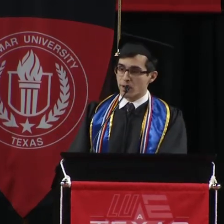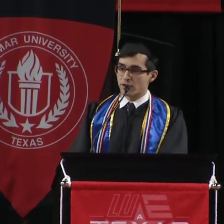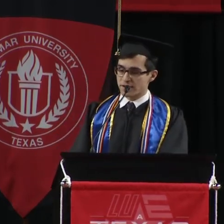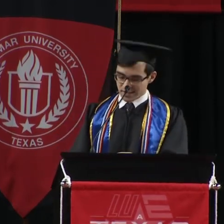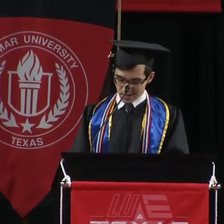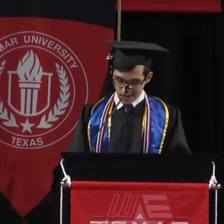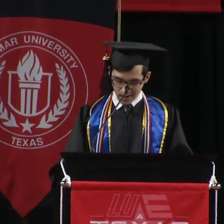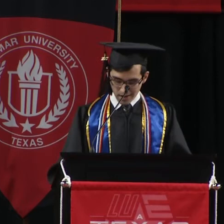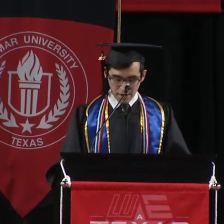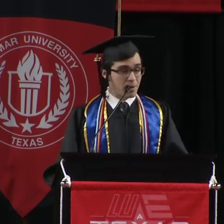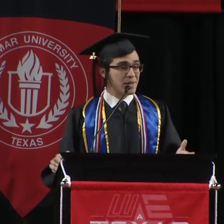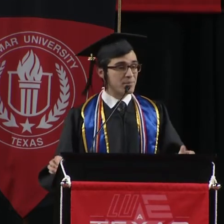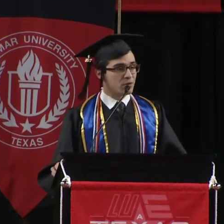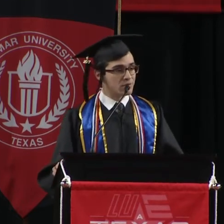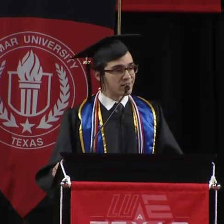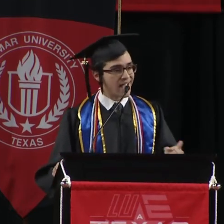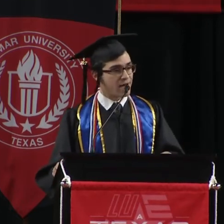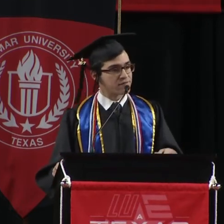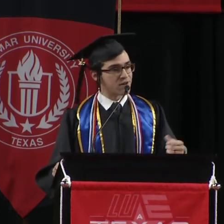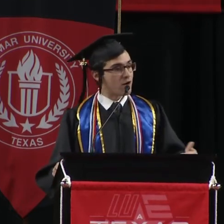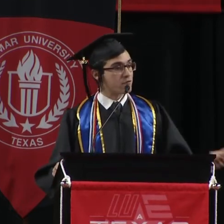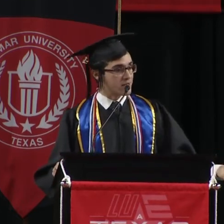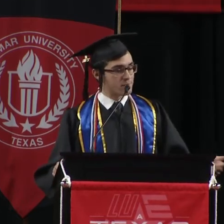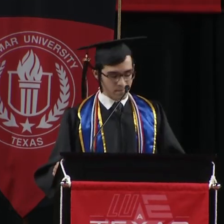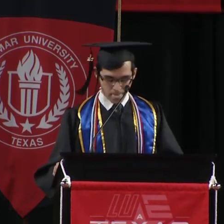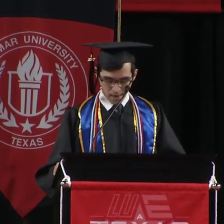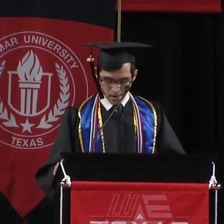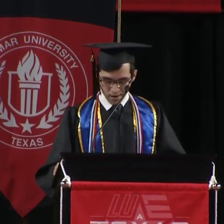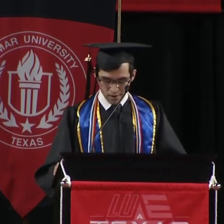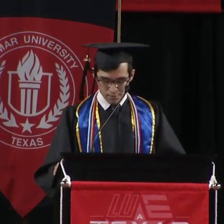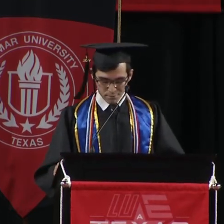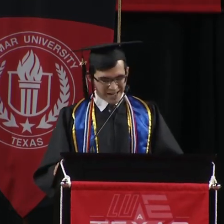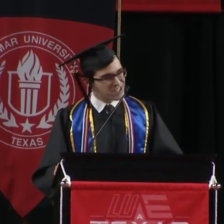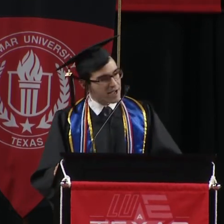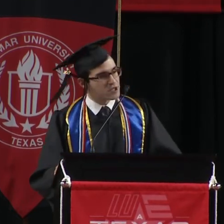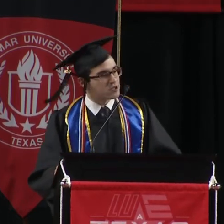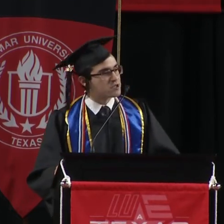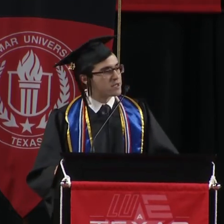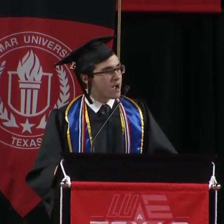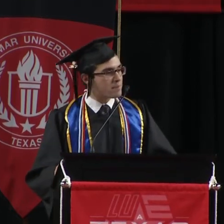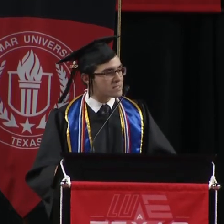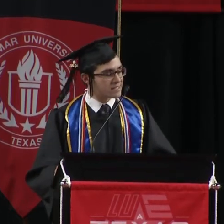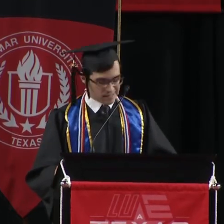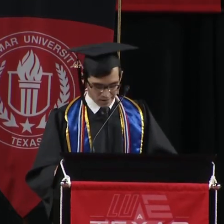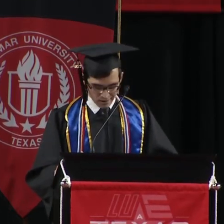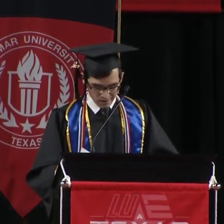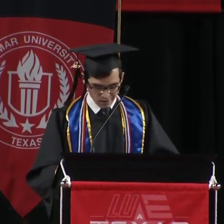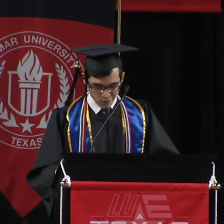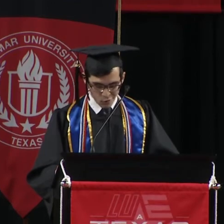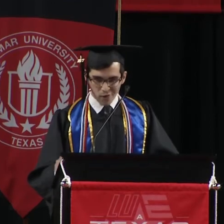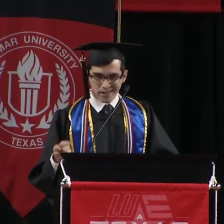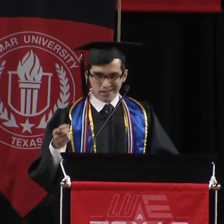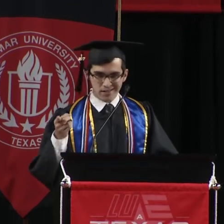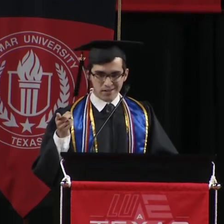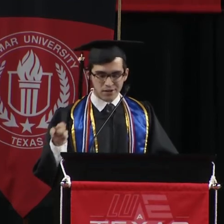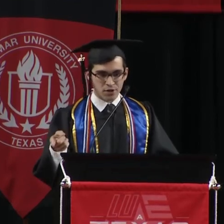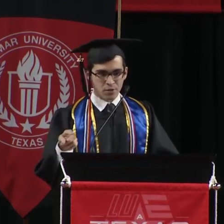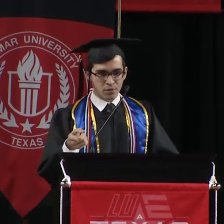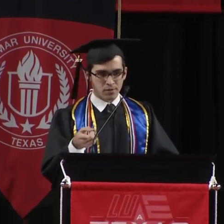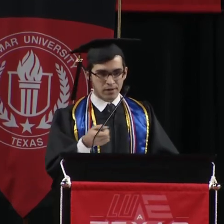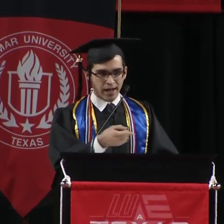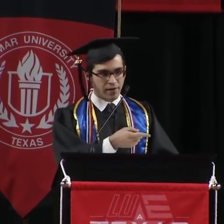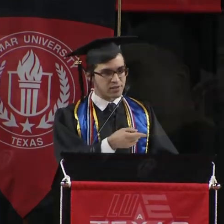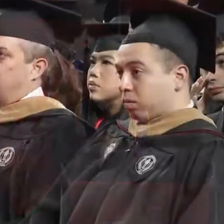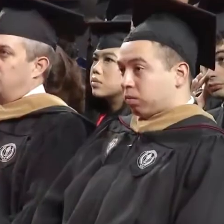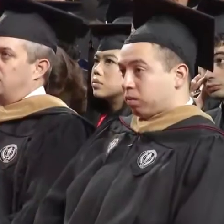what employers, and what people have to offer them. But I challenge you to do the opposite. What do